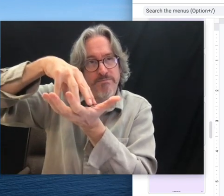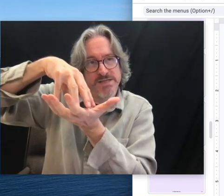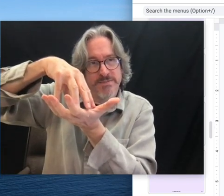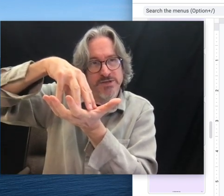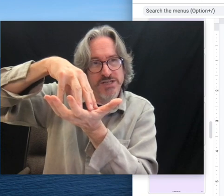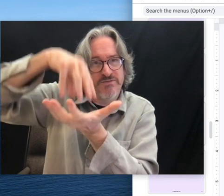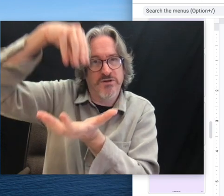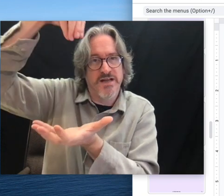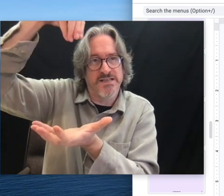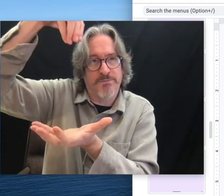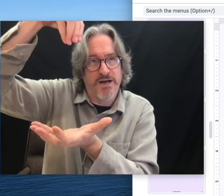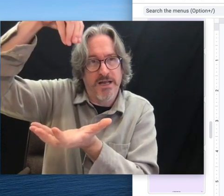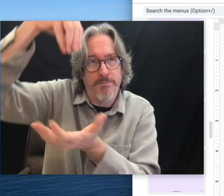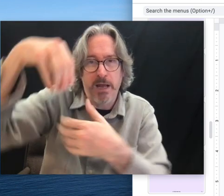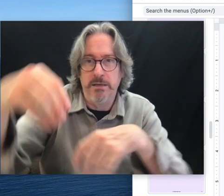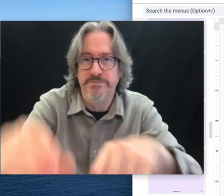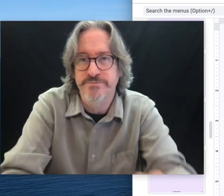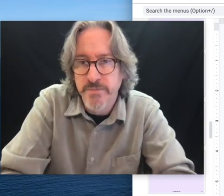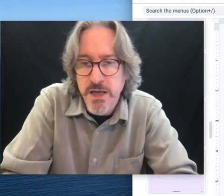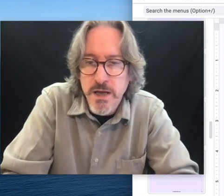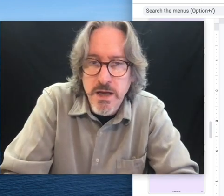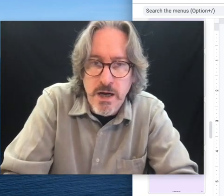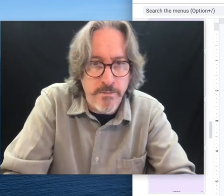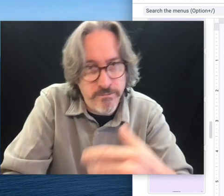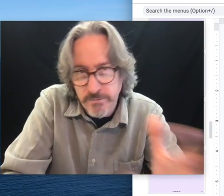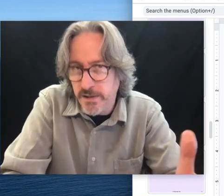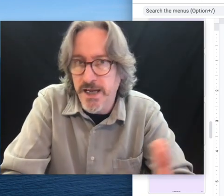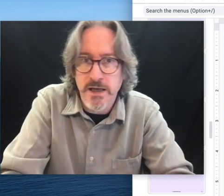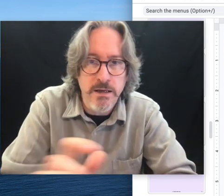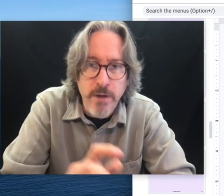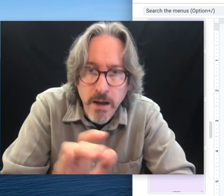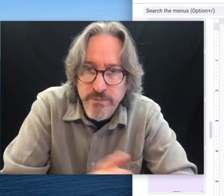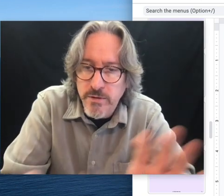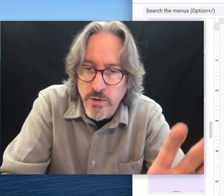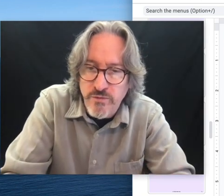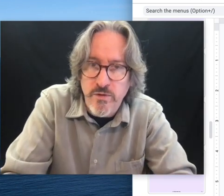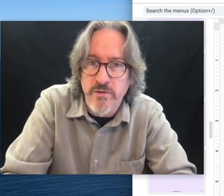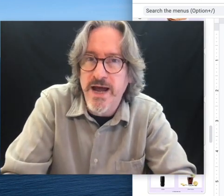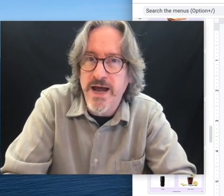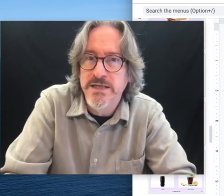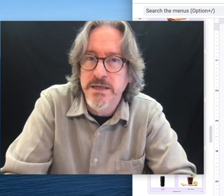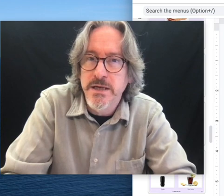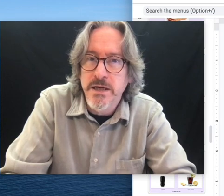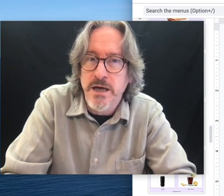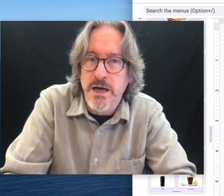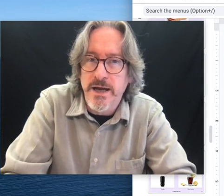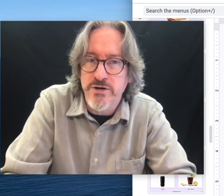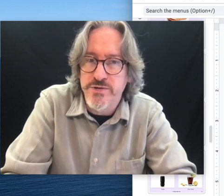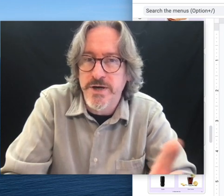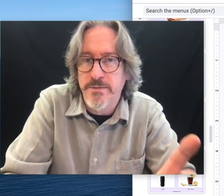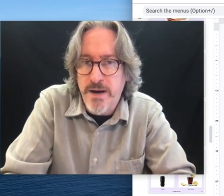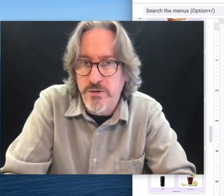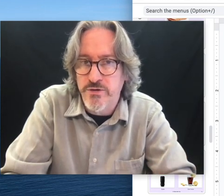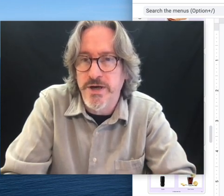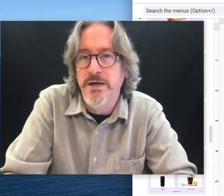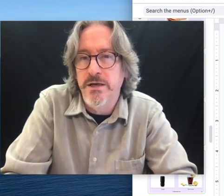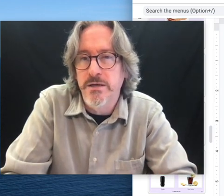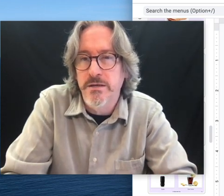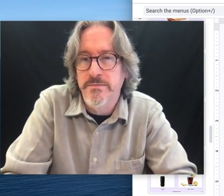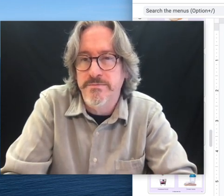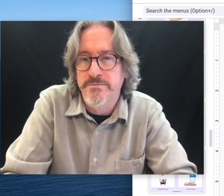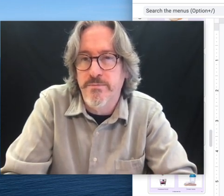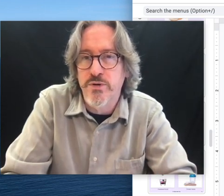And sometimes you'll see if they're separating it, bottle. Again, pop. We'll go through all that. Energy drink, powder